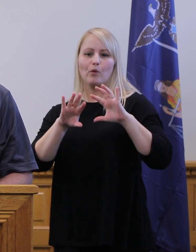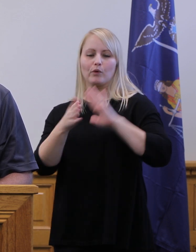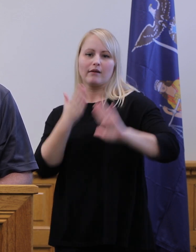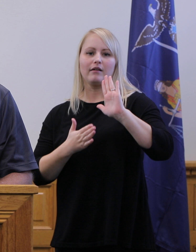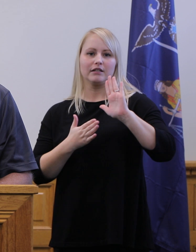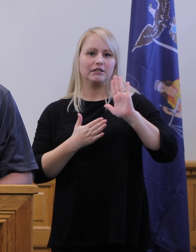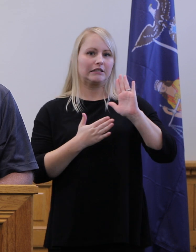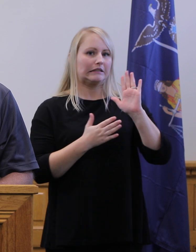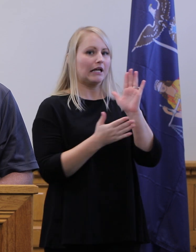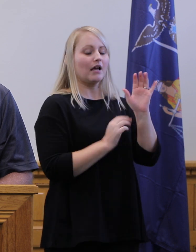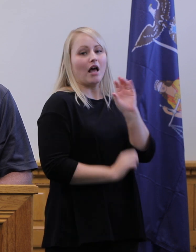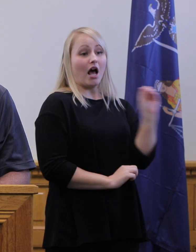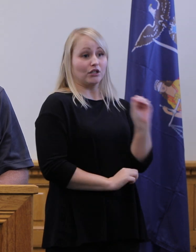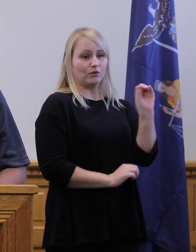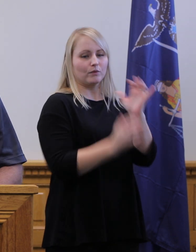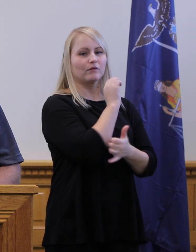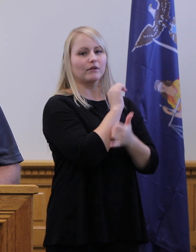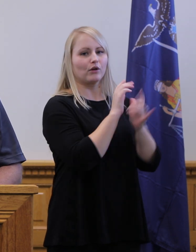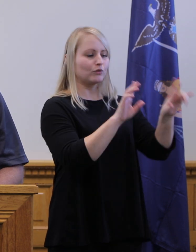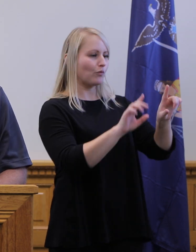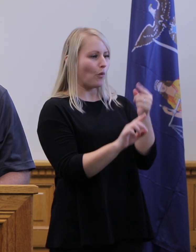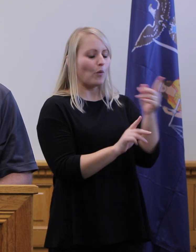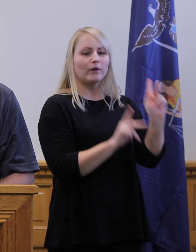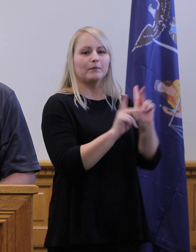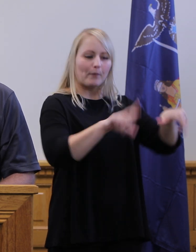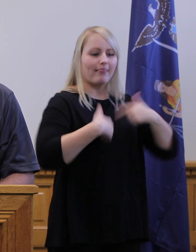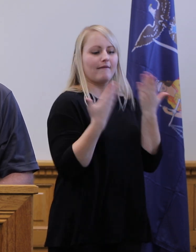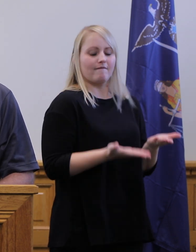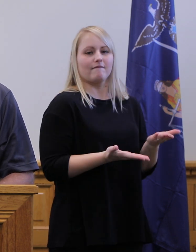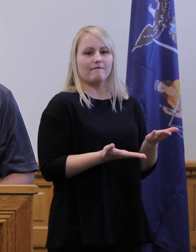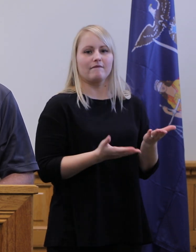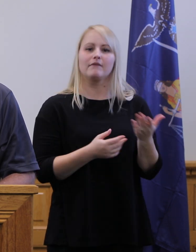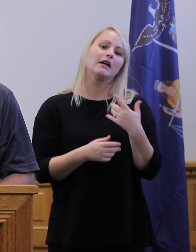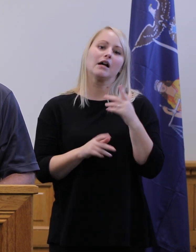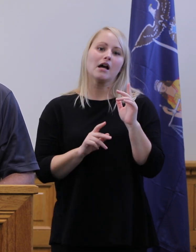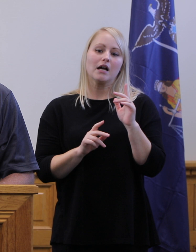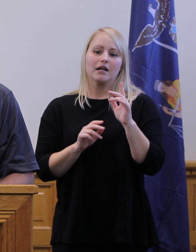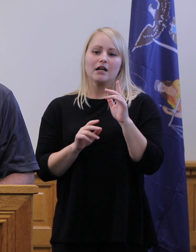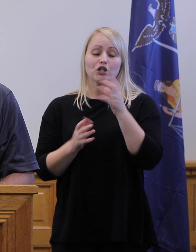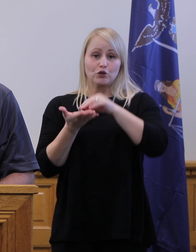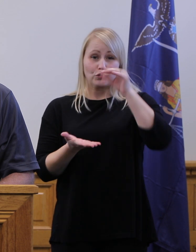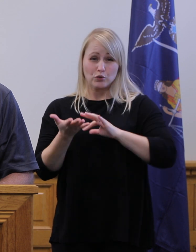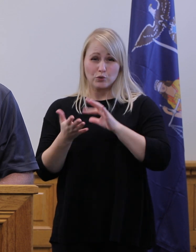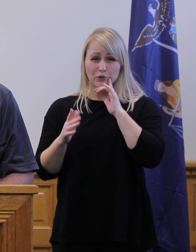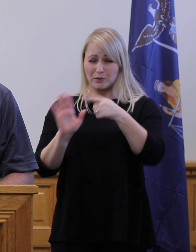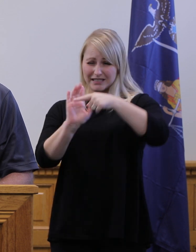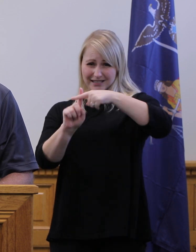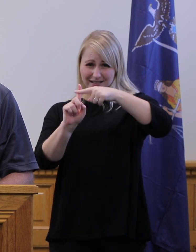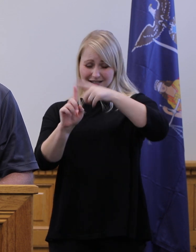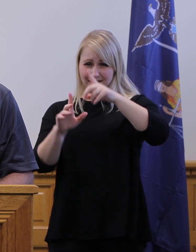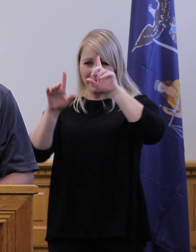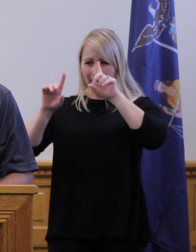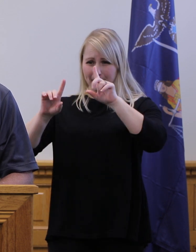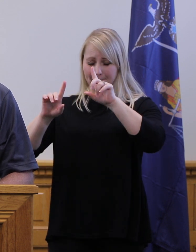County. Students who went to their home county and tested positive in their home county are included in the college's numbers, but